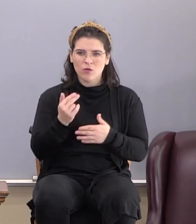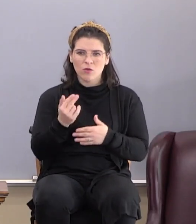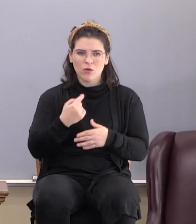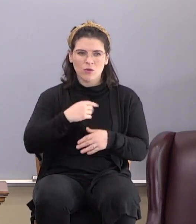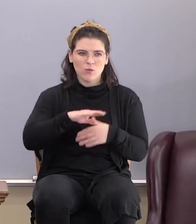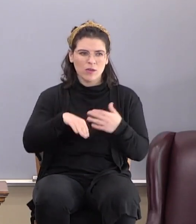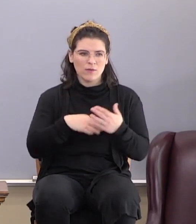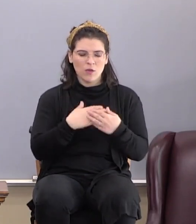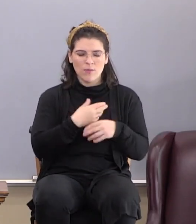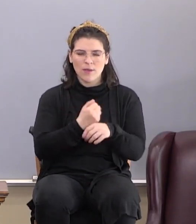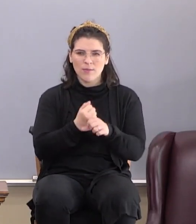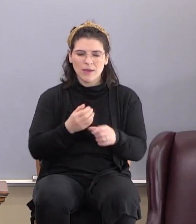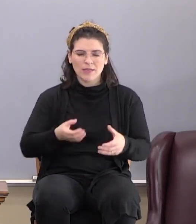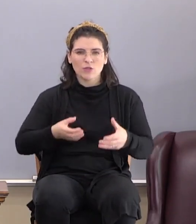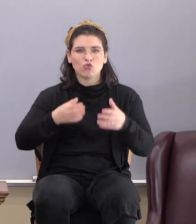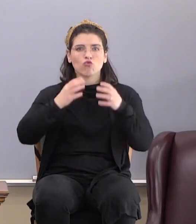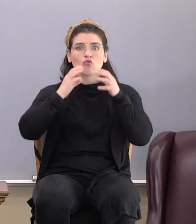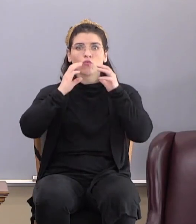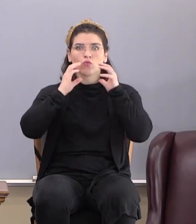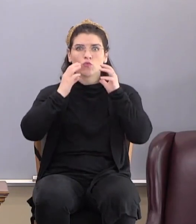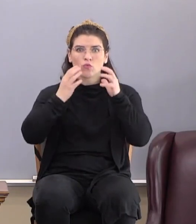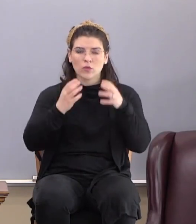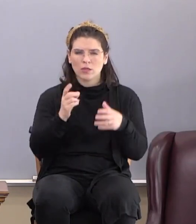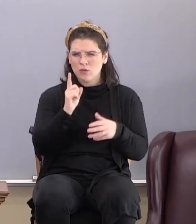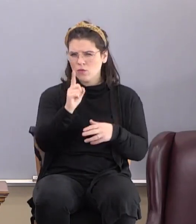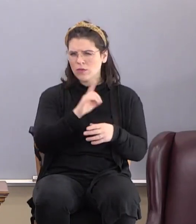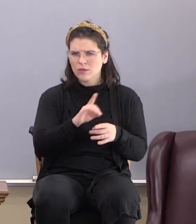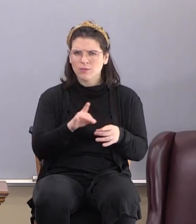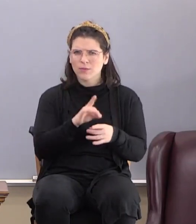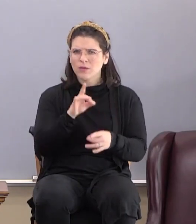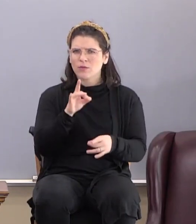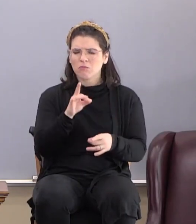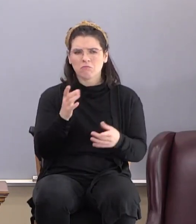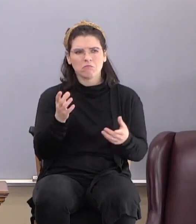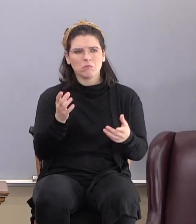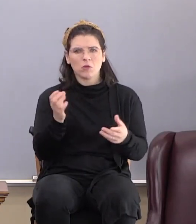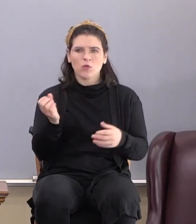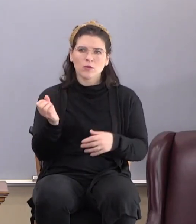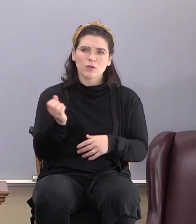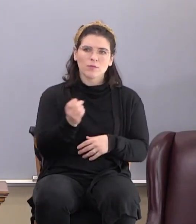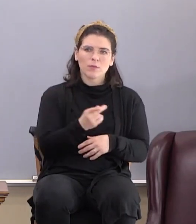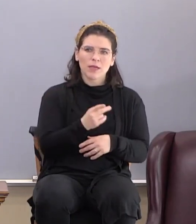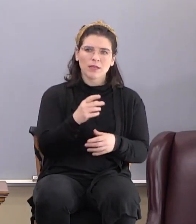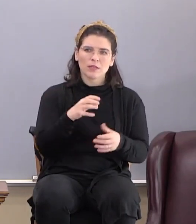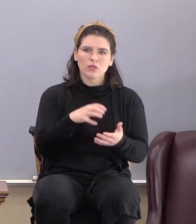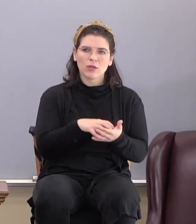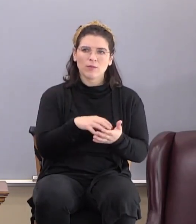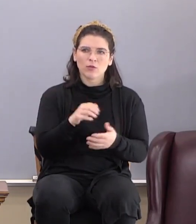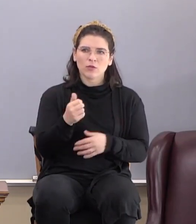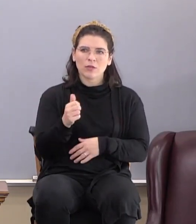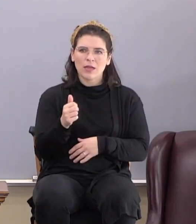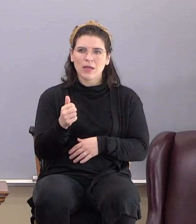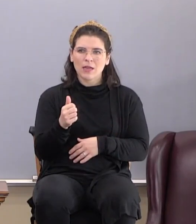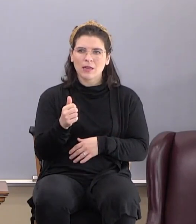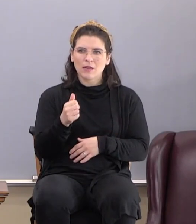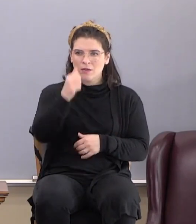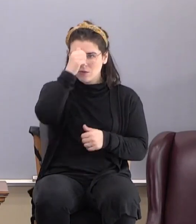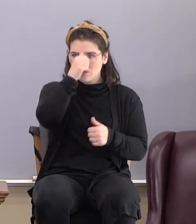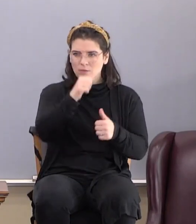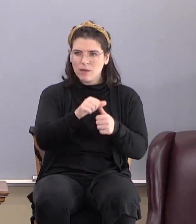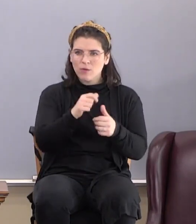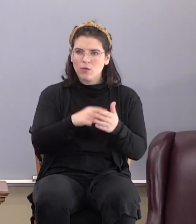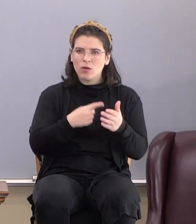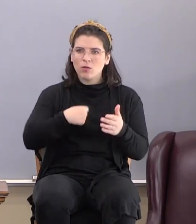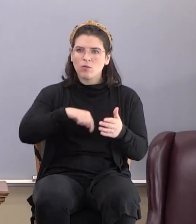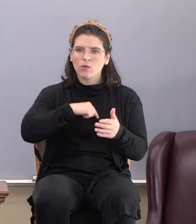been all made to drink into one Spirit. Well, that takes us back to chapter 10. Remember what we read